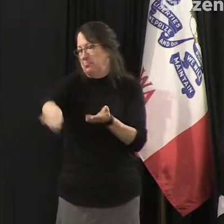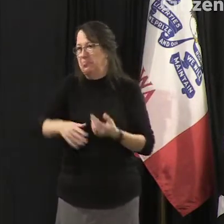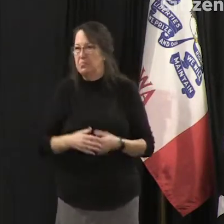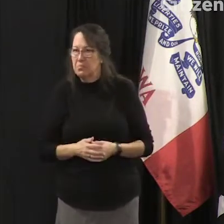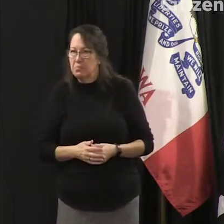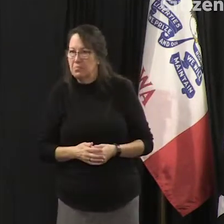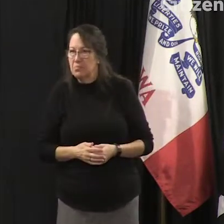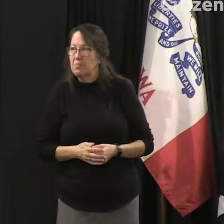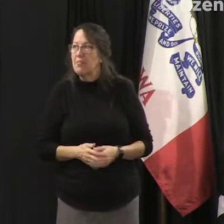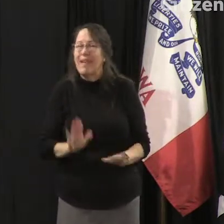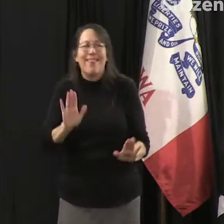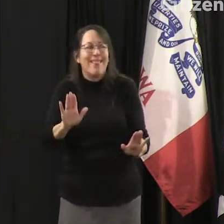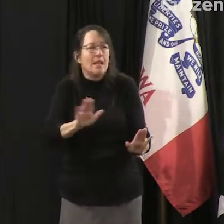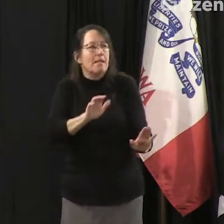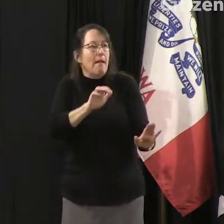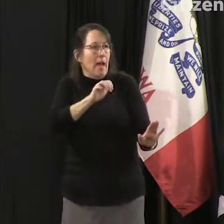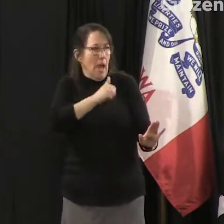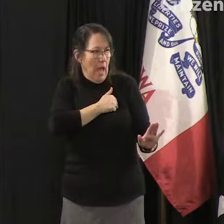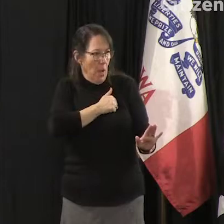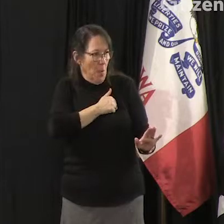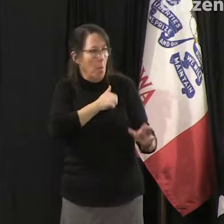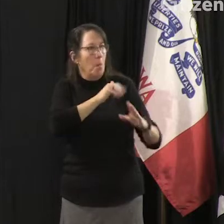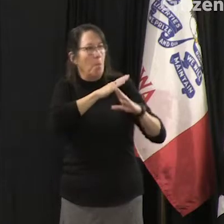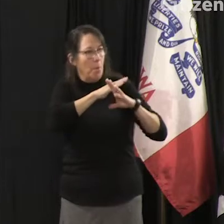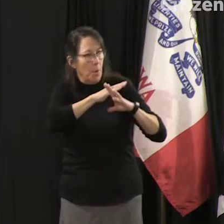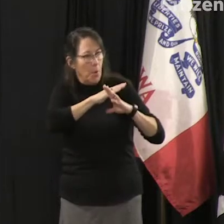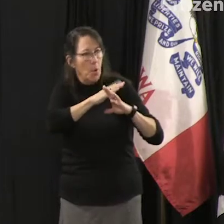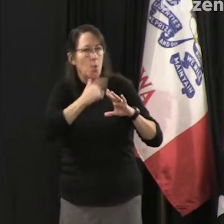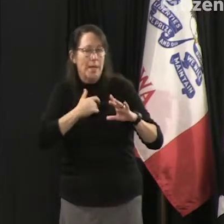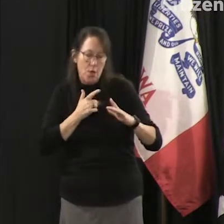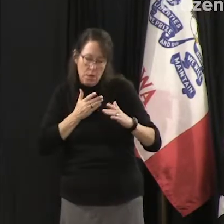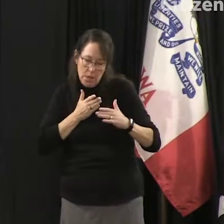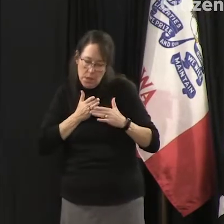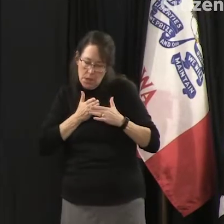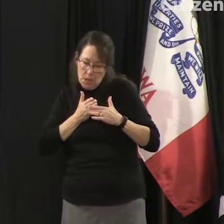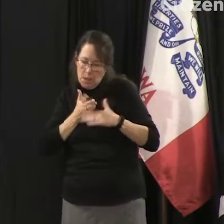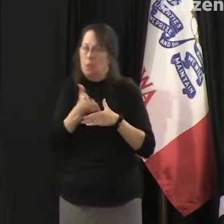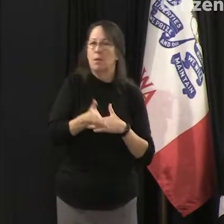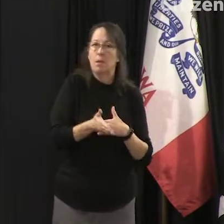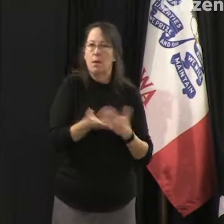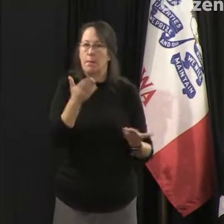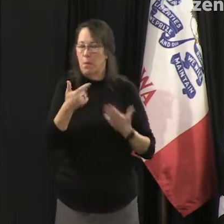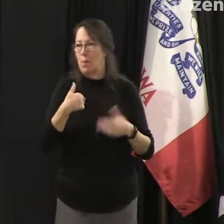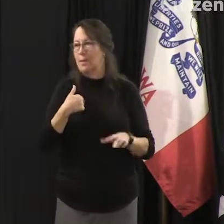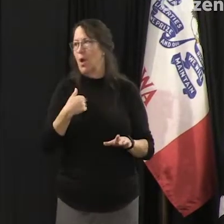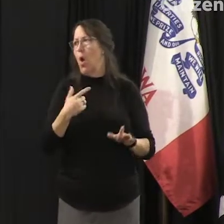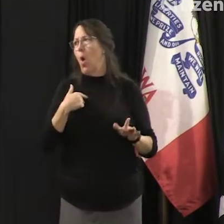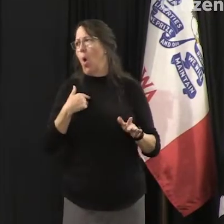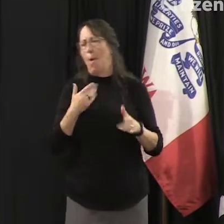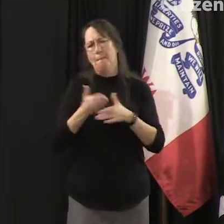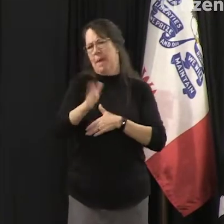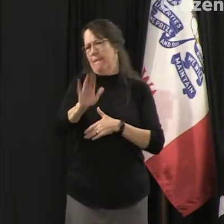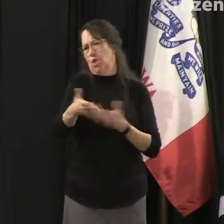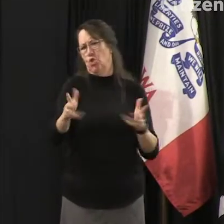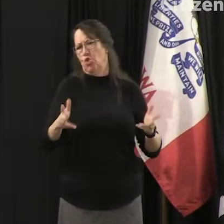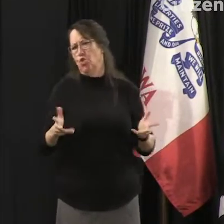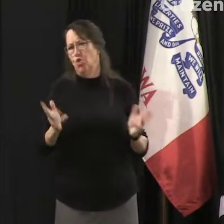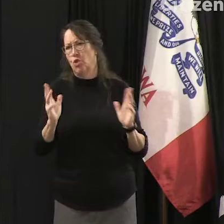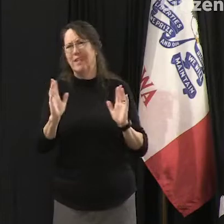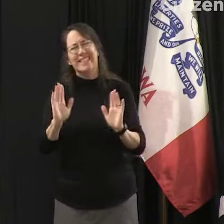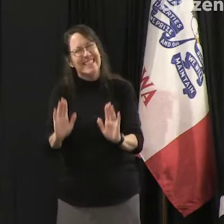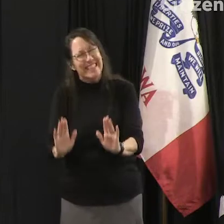again, it's the attitudinal barriers that we have to overcome. Now, some of you might say, well, we've gone beyond that. Well,